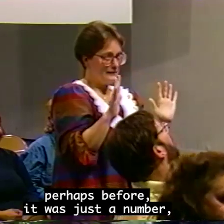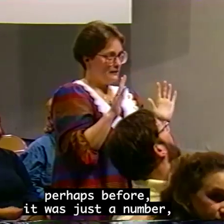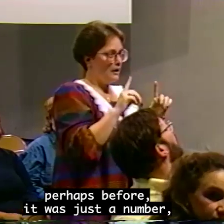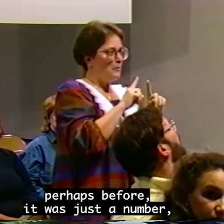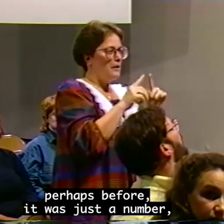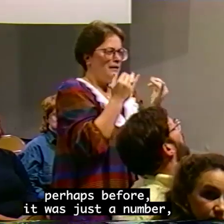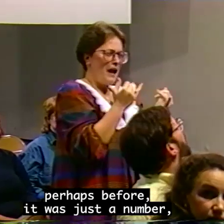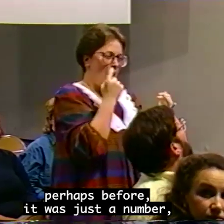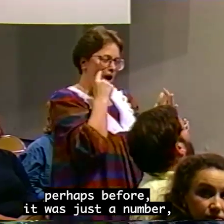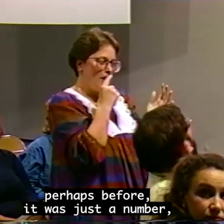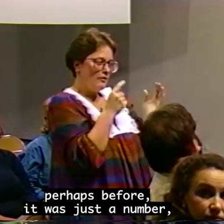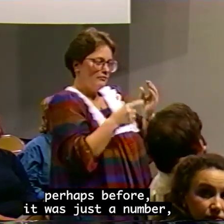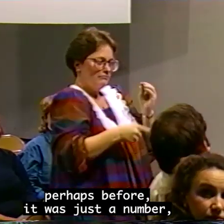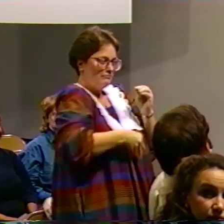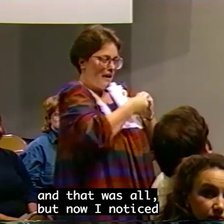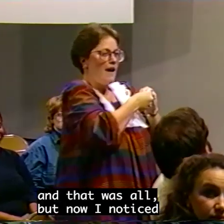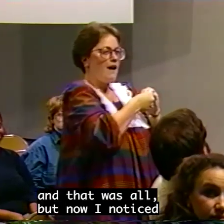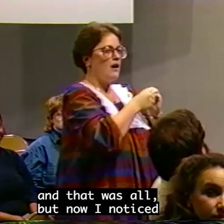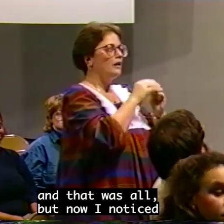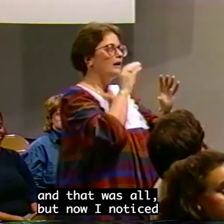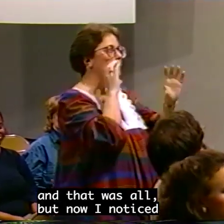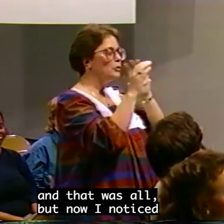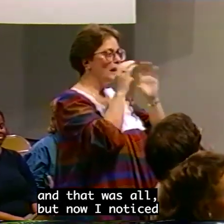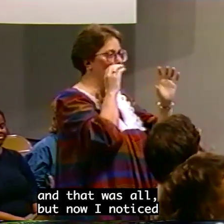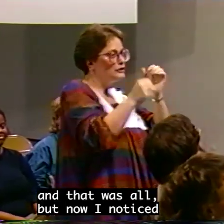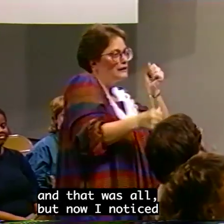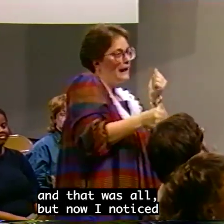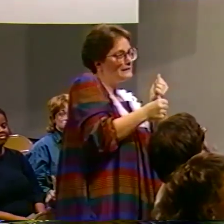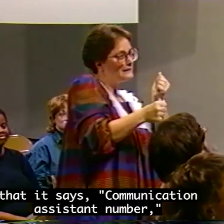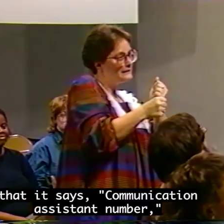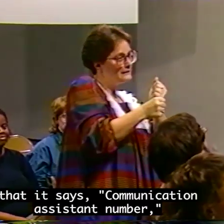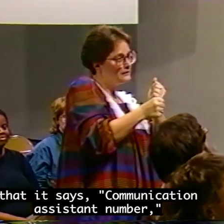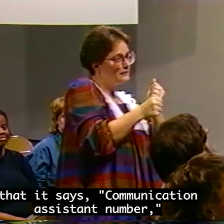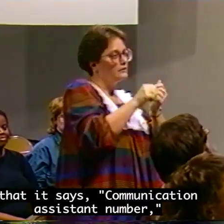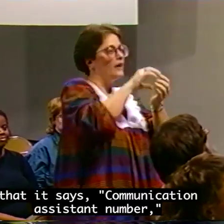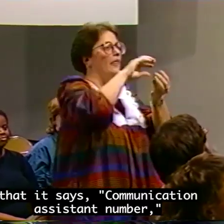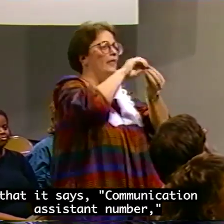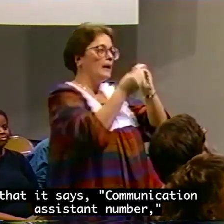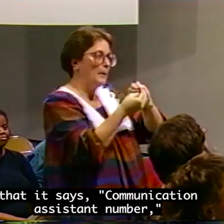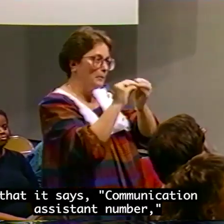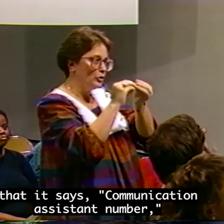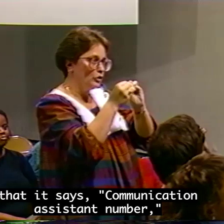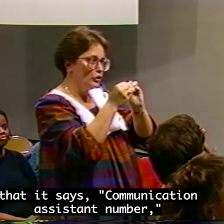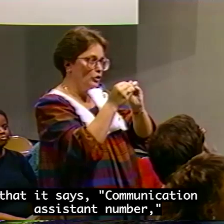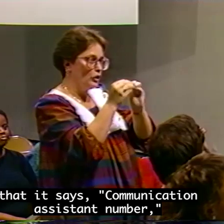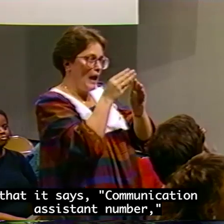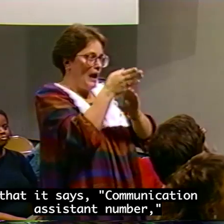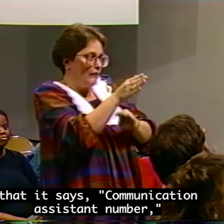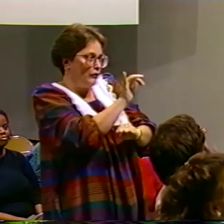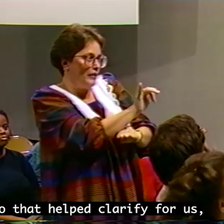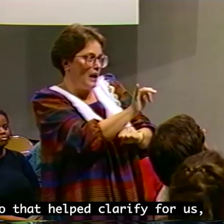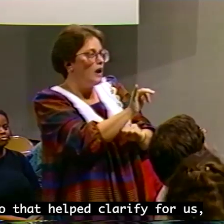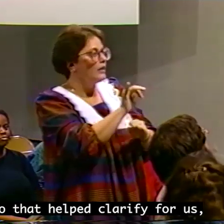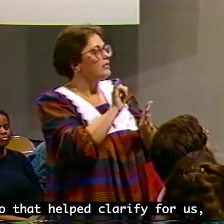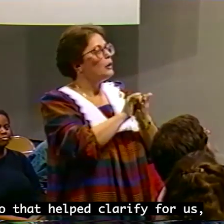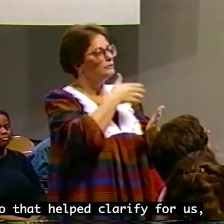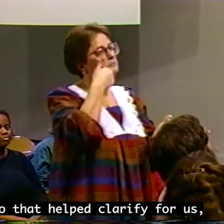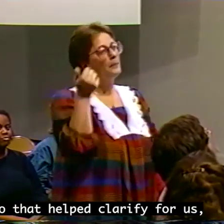perhaps it was just, before it was just a number and that was all, but now I notice that it says communication assistant number.